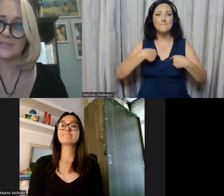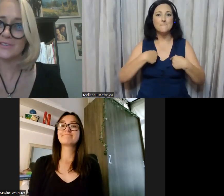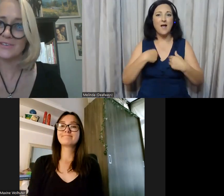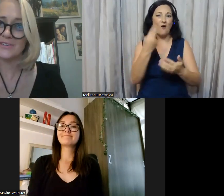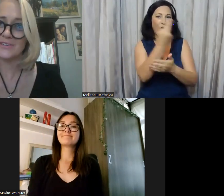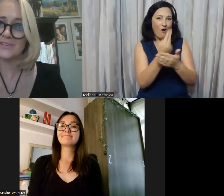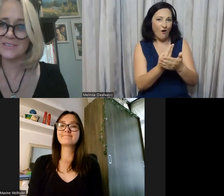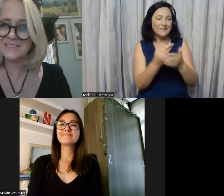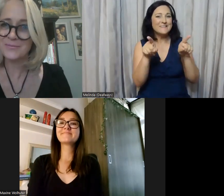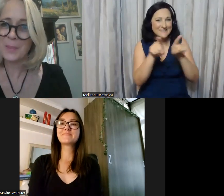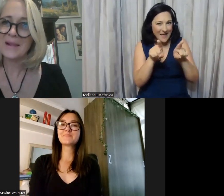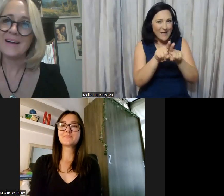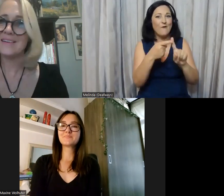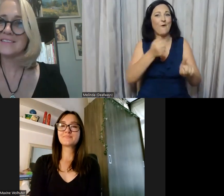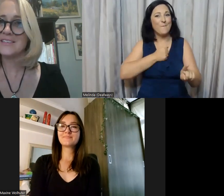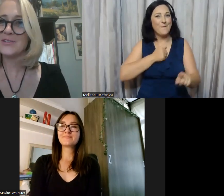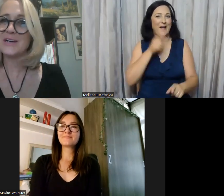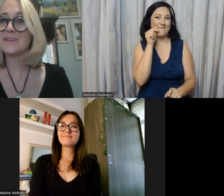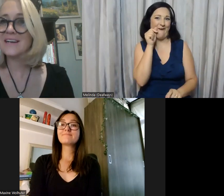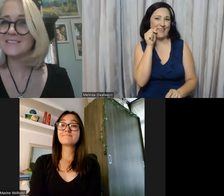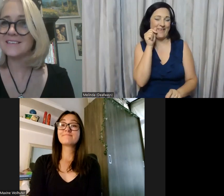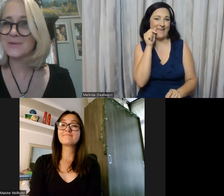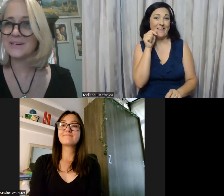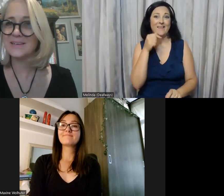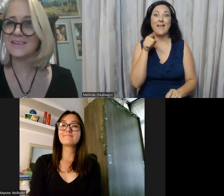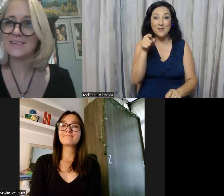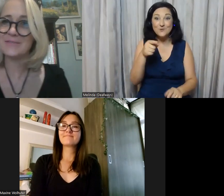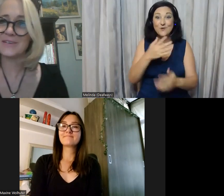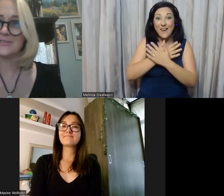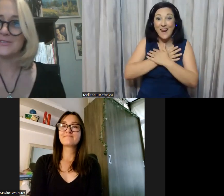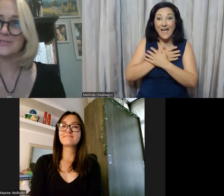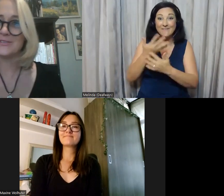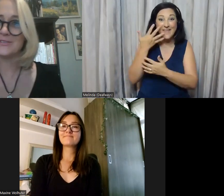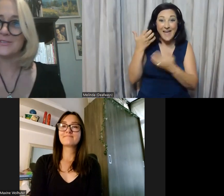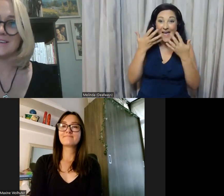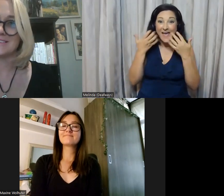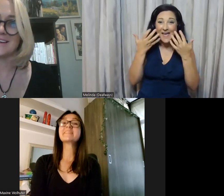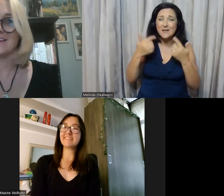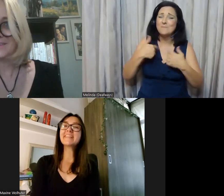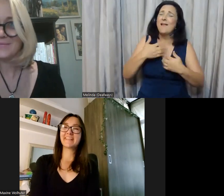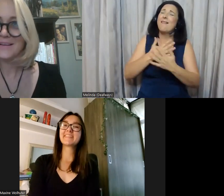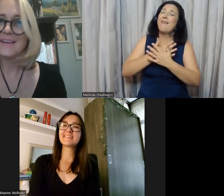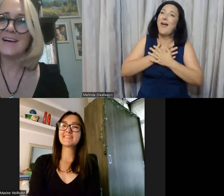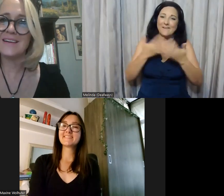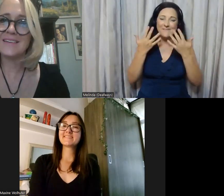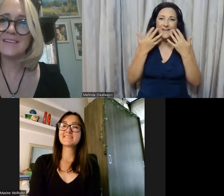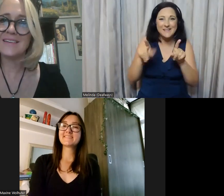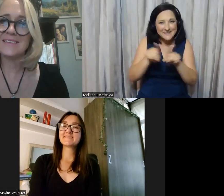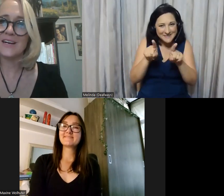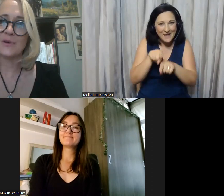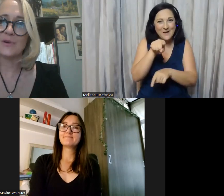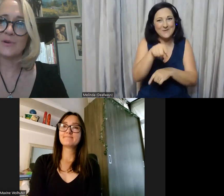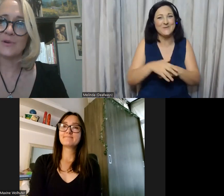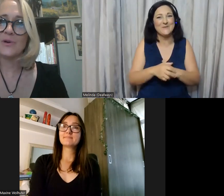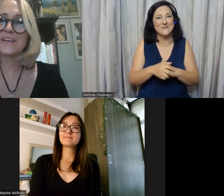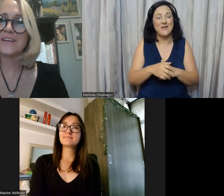an artist, and I see you love cats as well. I've got 2 cats and I love them. And walking